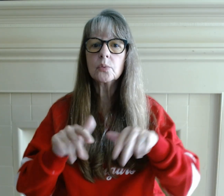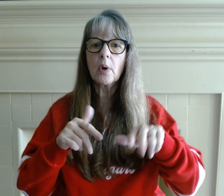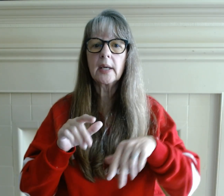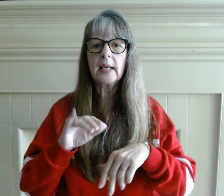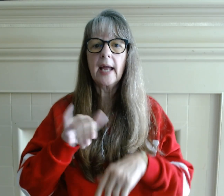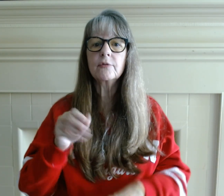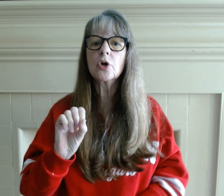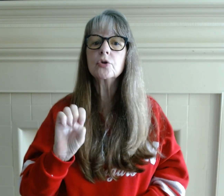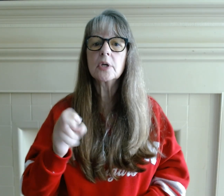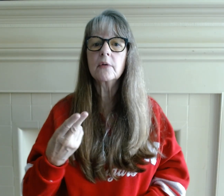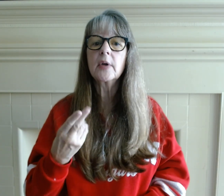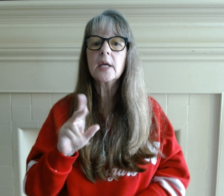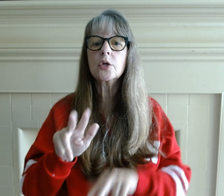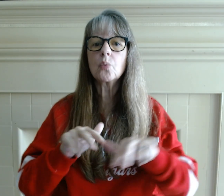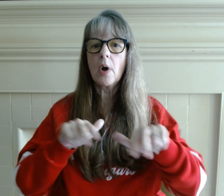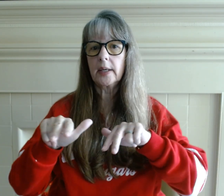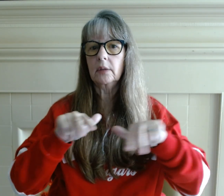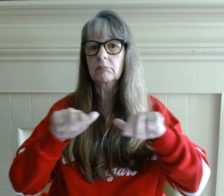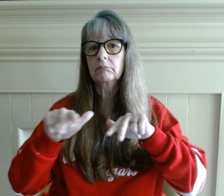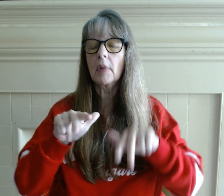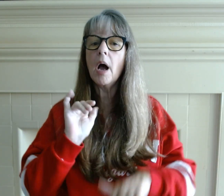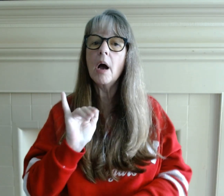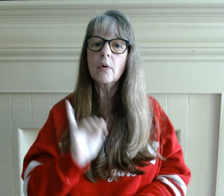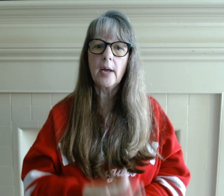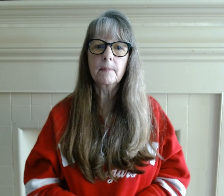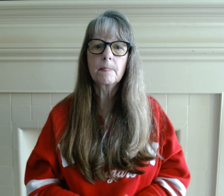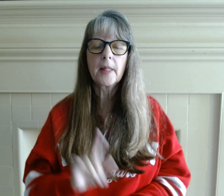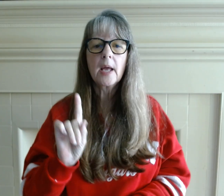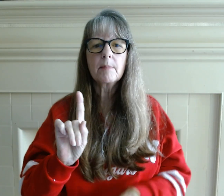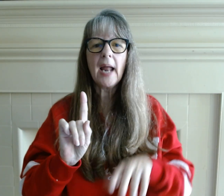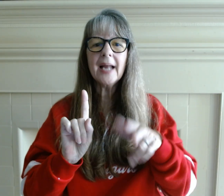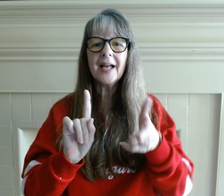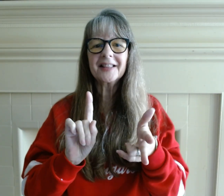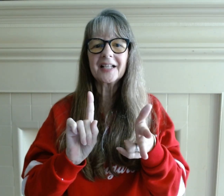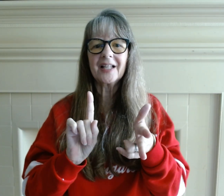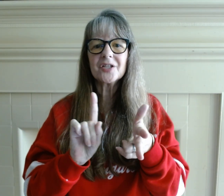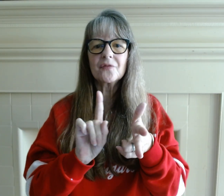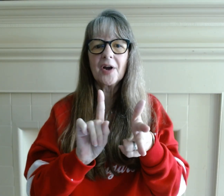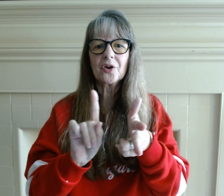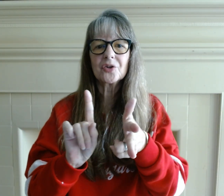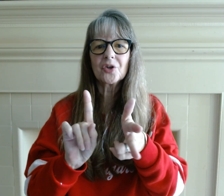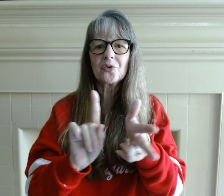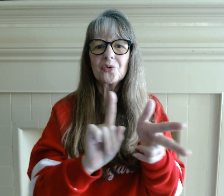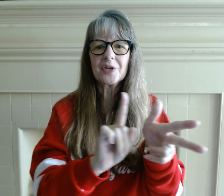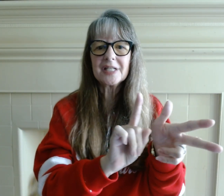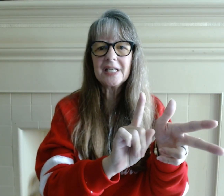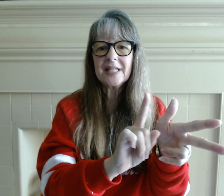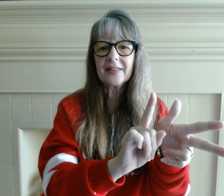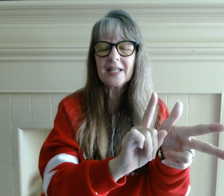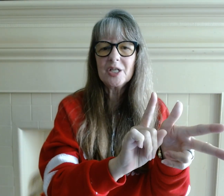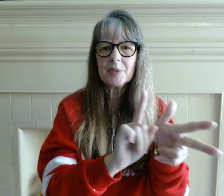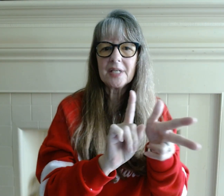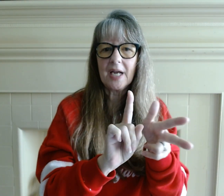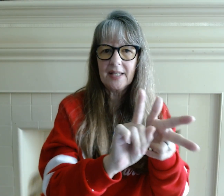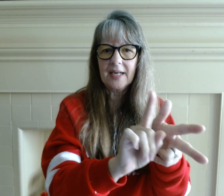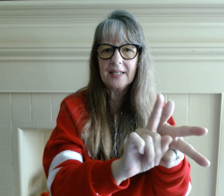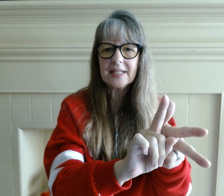walking. I have Joseph. He's walking. Okay, but I like the classifier, so you could see that he's beside that, and he's